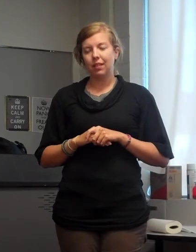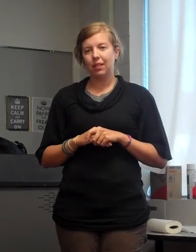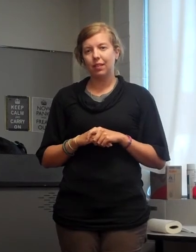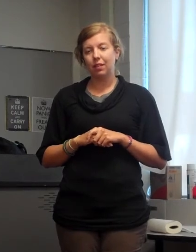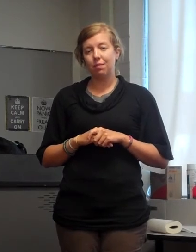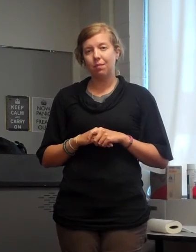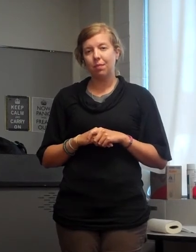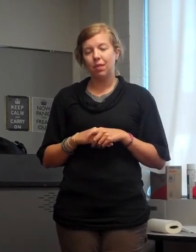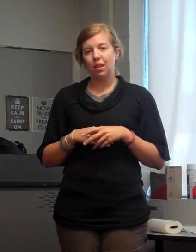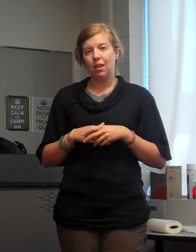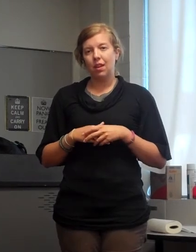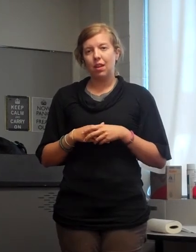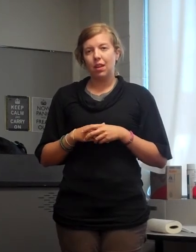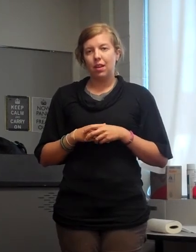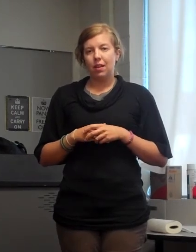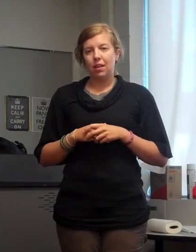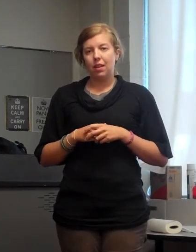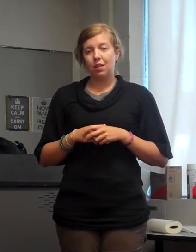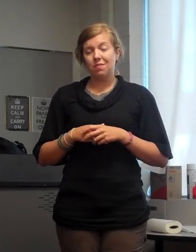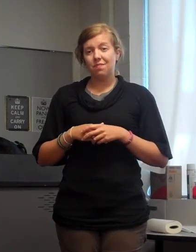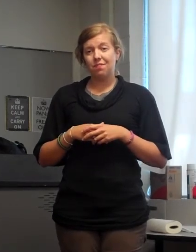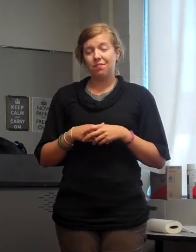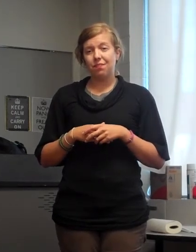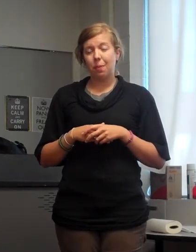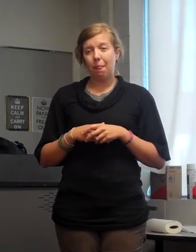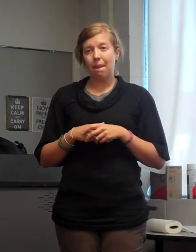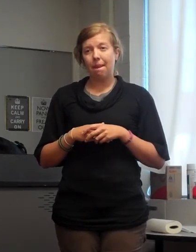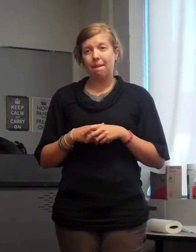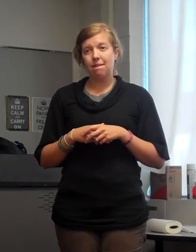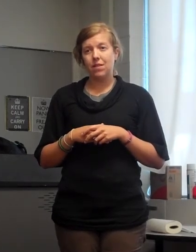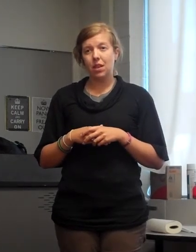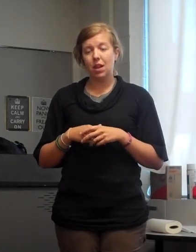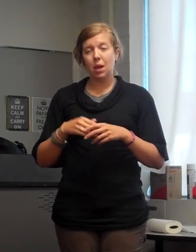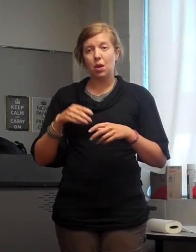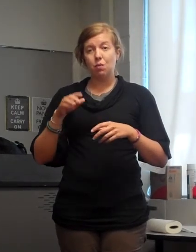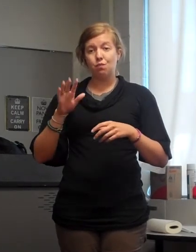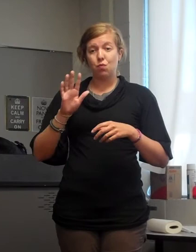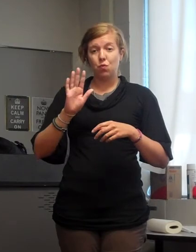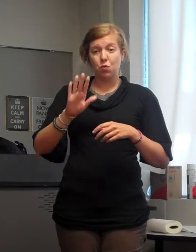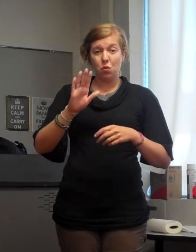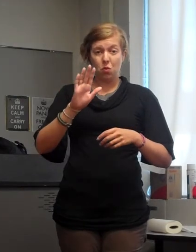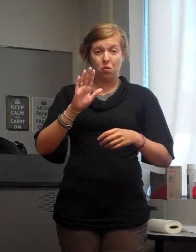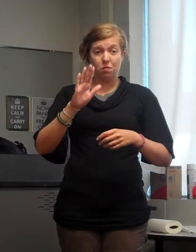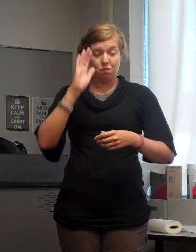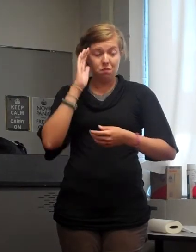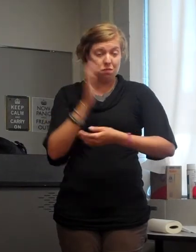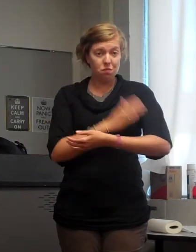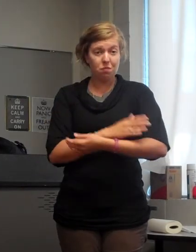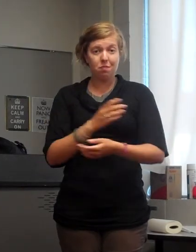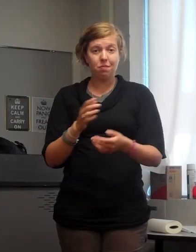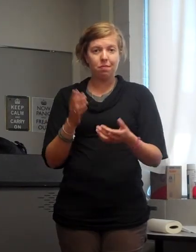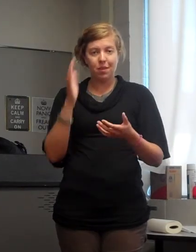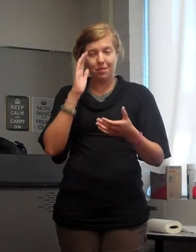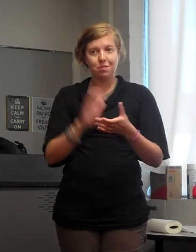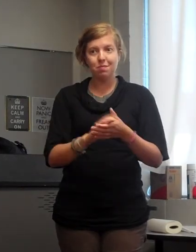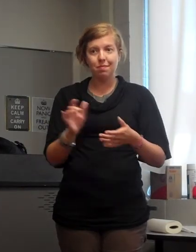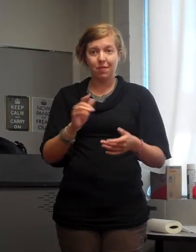So, I mean, the good thing about it is that you both have to work together. One can't do it while the other one, So my husband